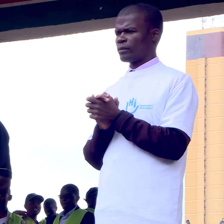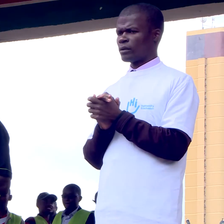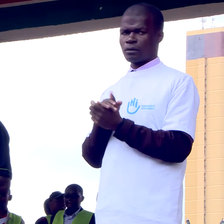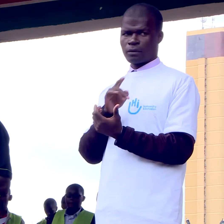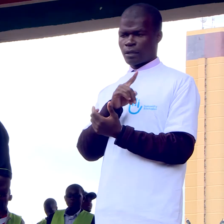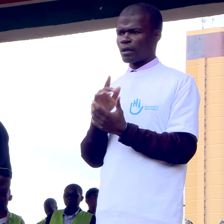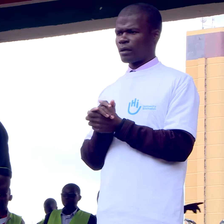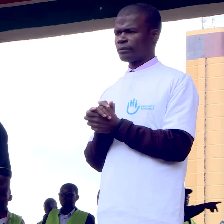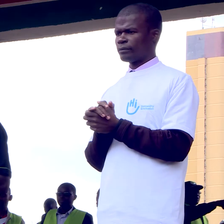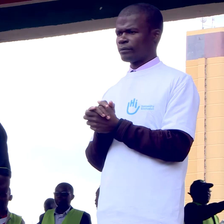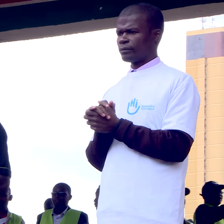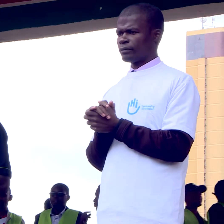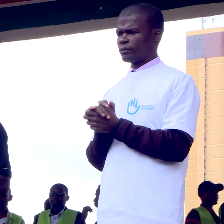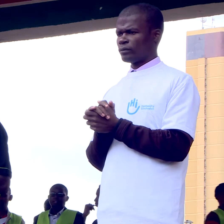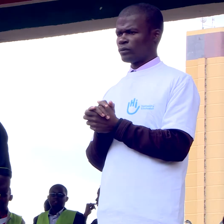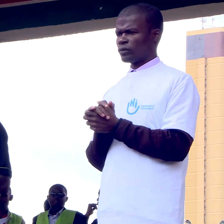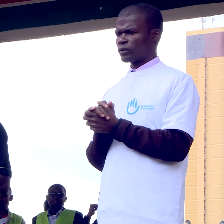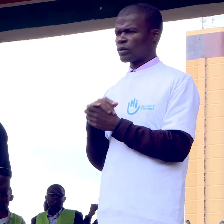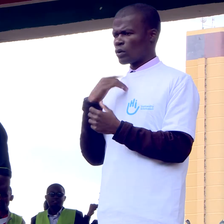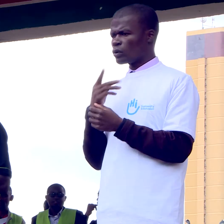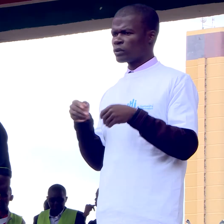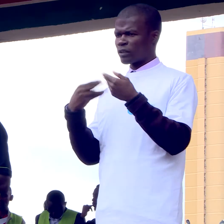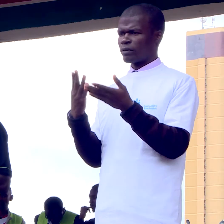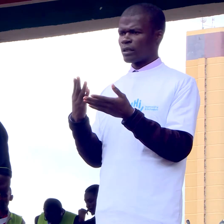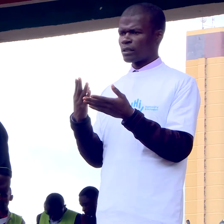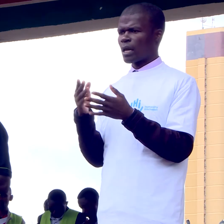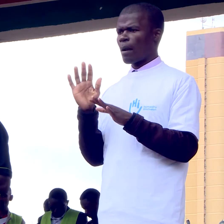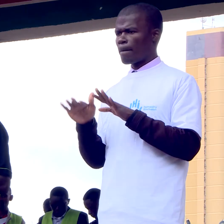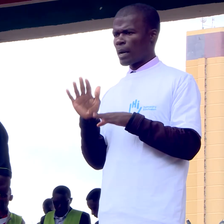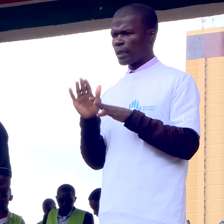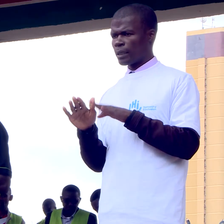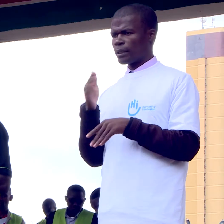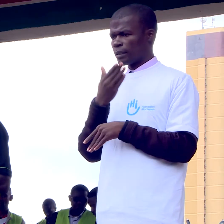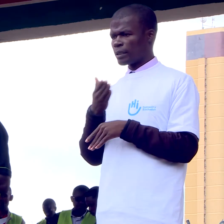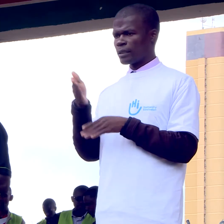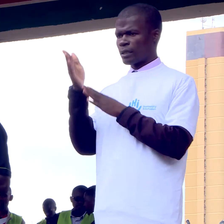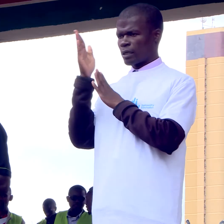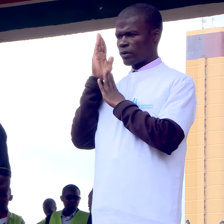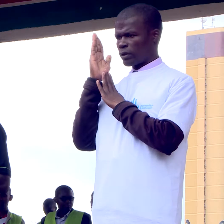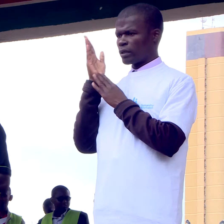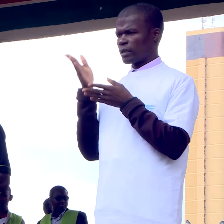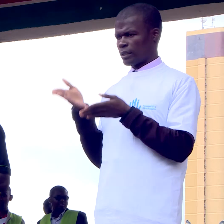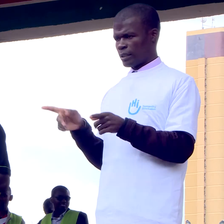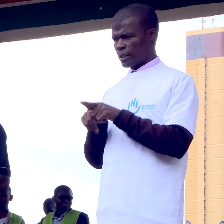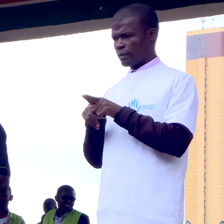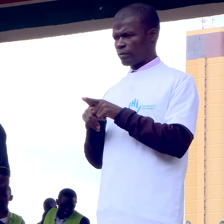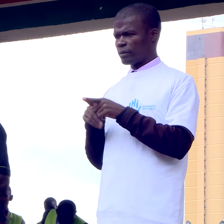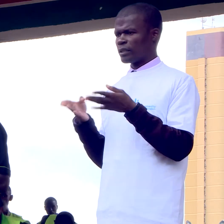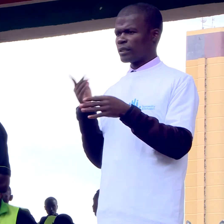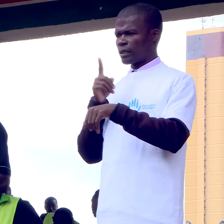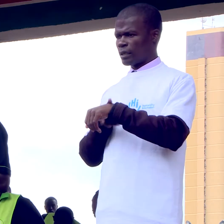who have given us a nice band and security up to this moment. We thank you for partnering with